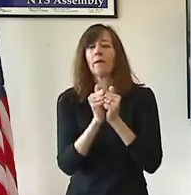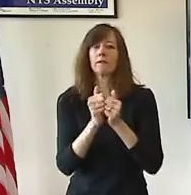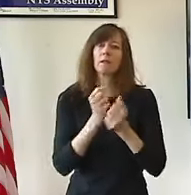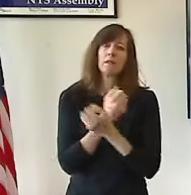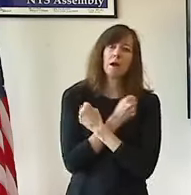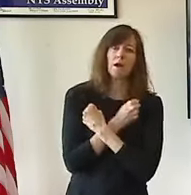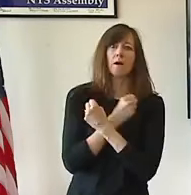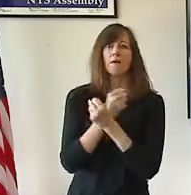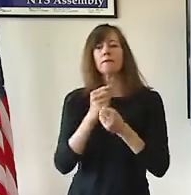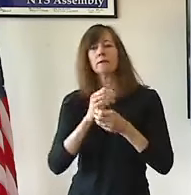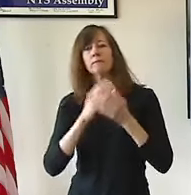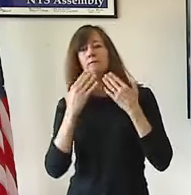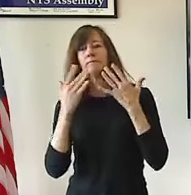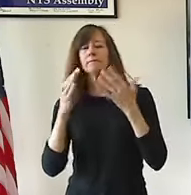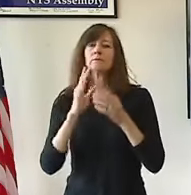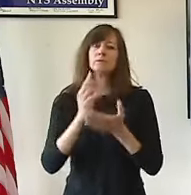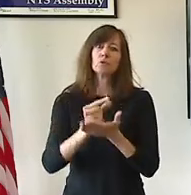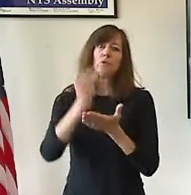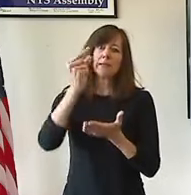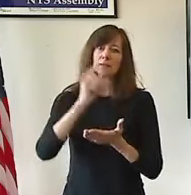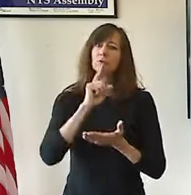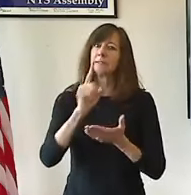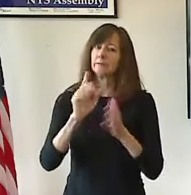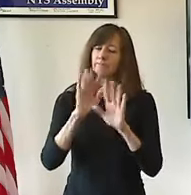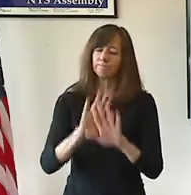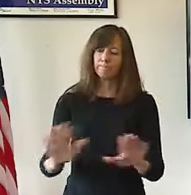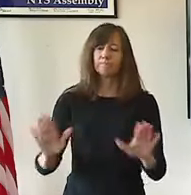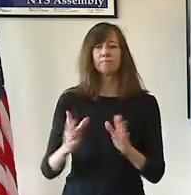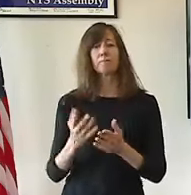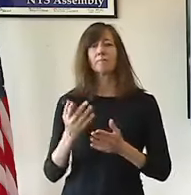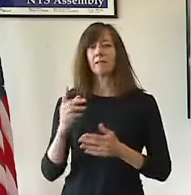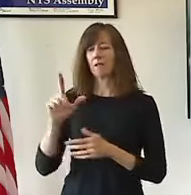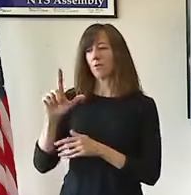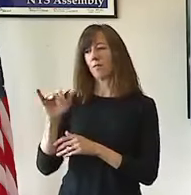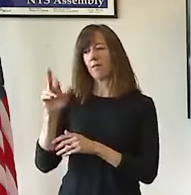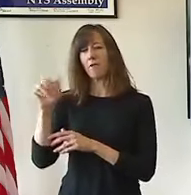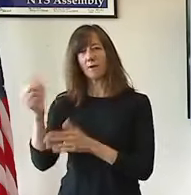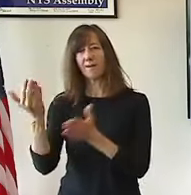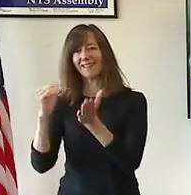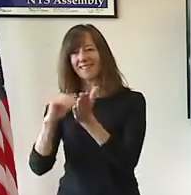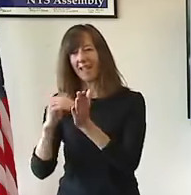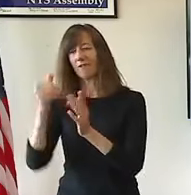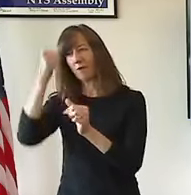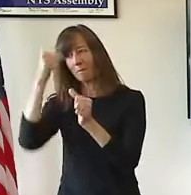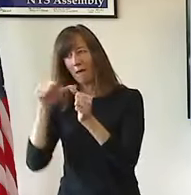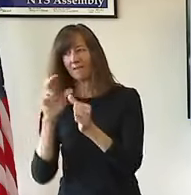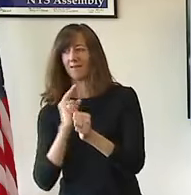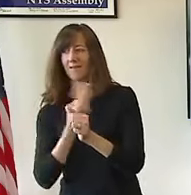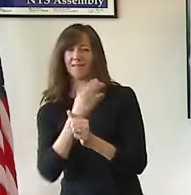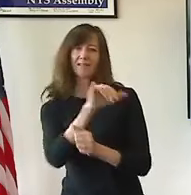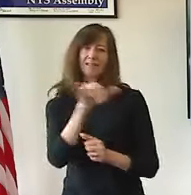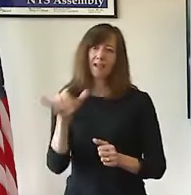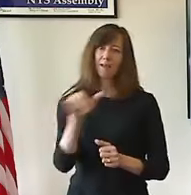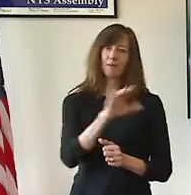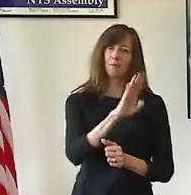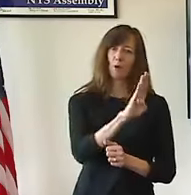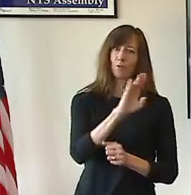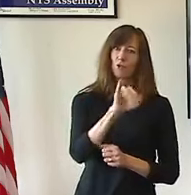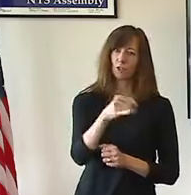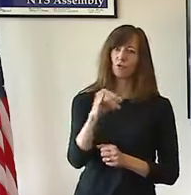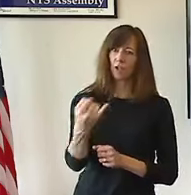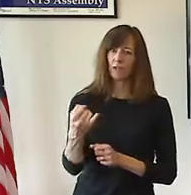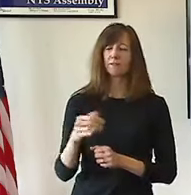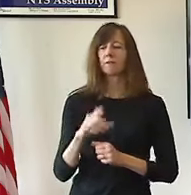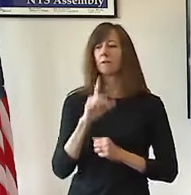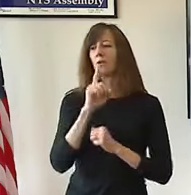important than anything else we can do. And I think Lyra just reminded us yet again. So I will tell you, I certainly respond to as many comments